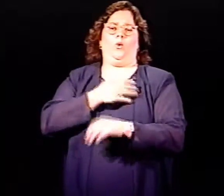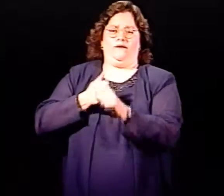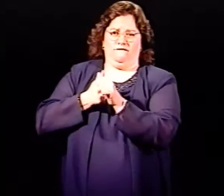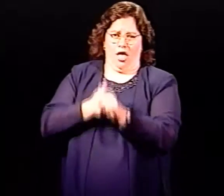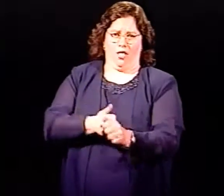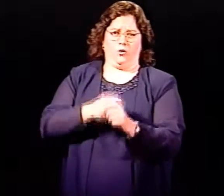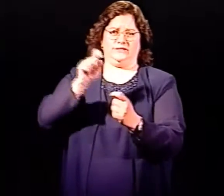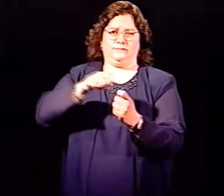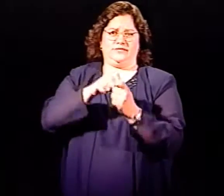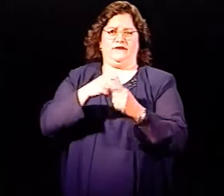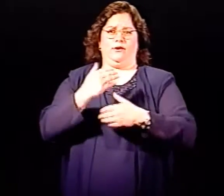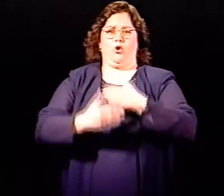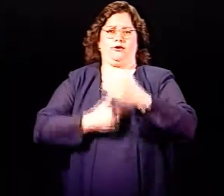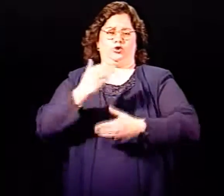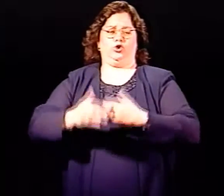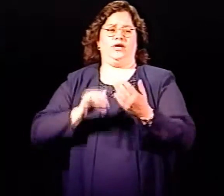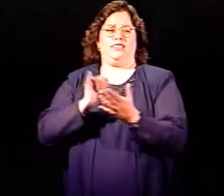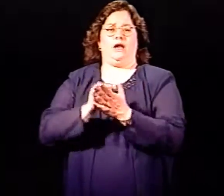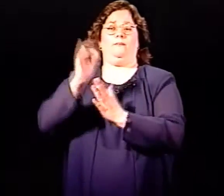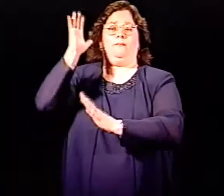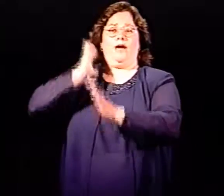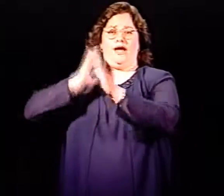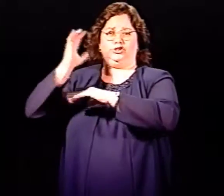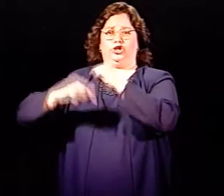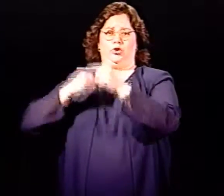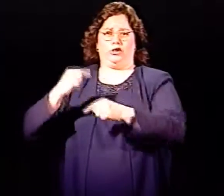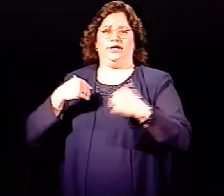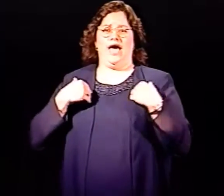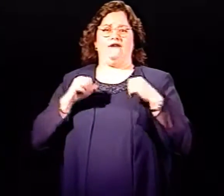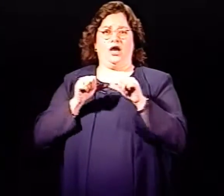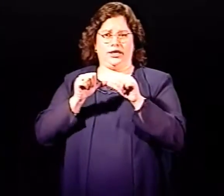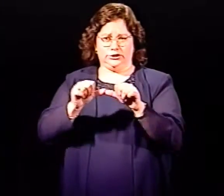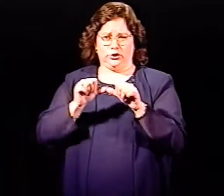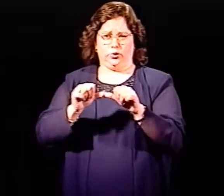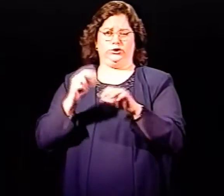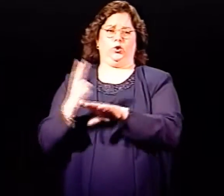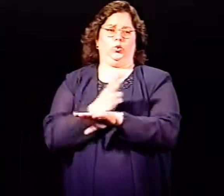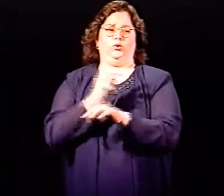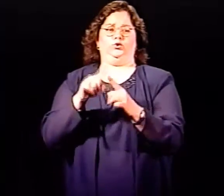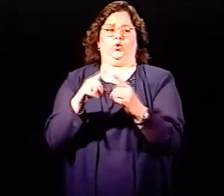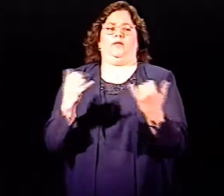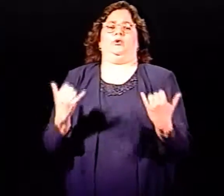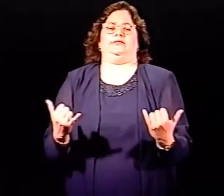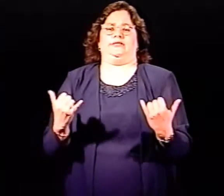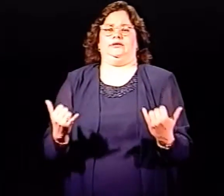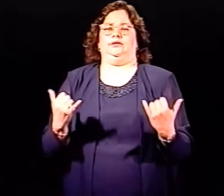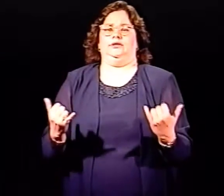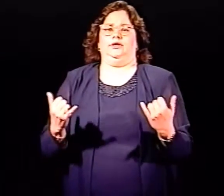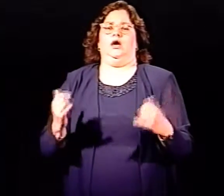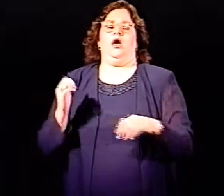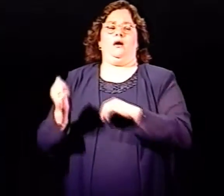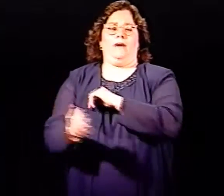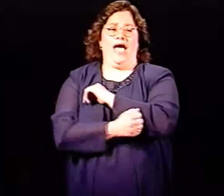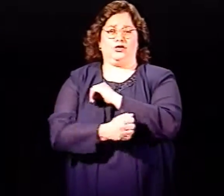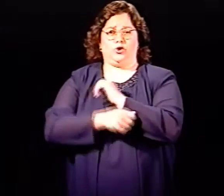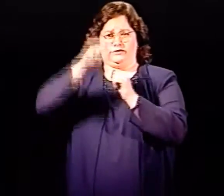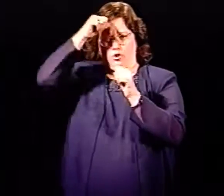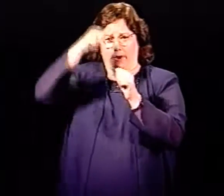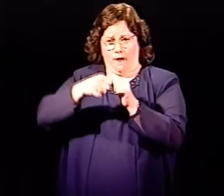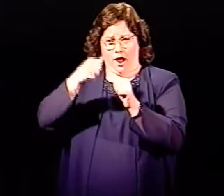We will follow specific procedures that past generations have continued to use to the present. Passover is a reminder of